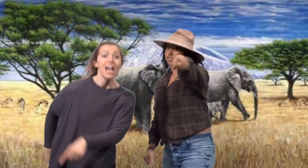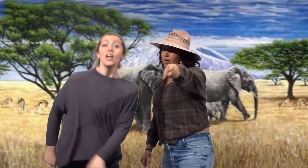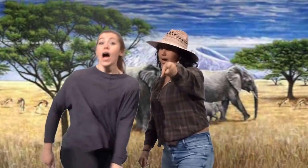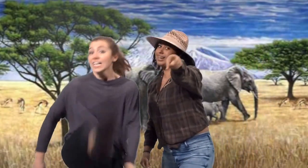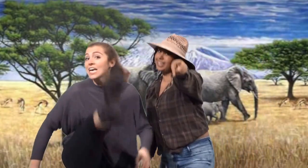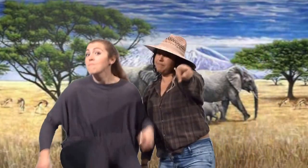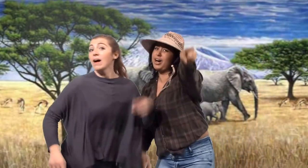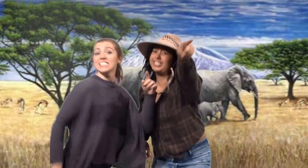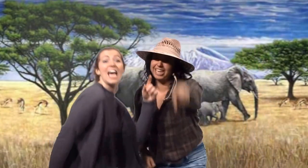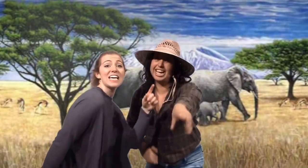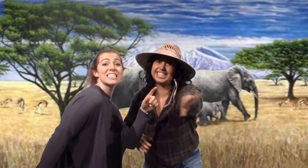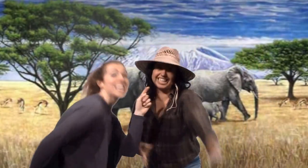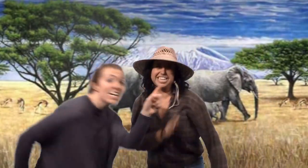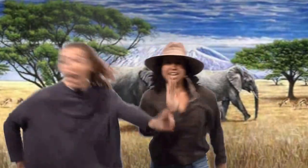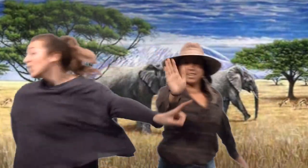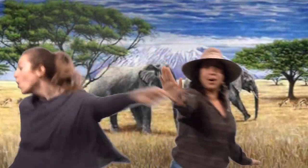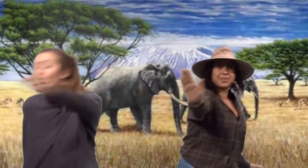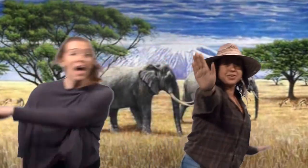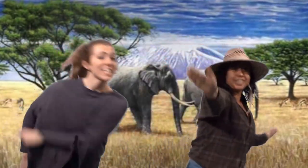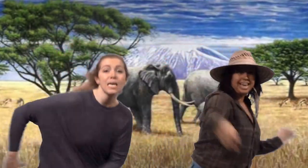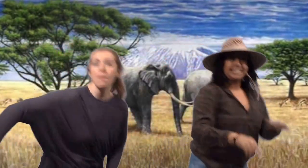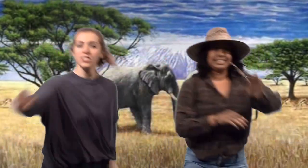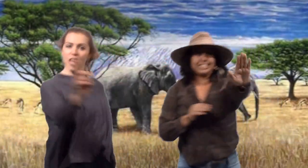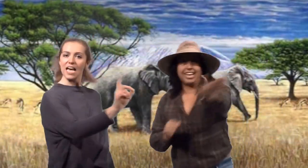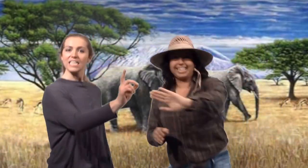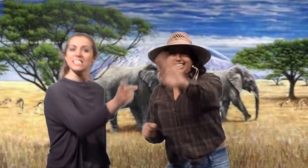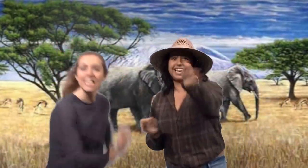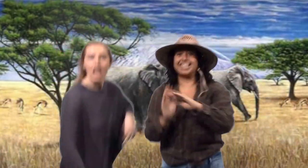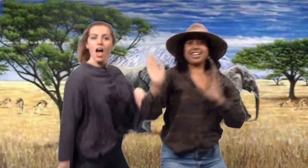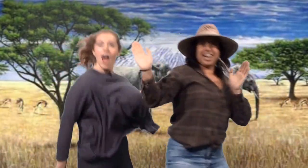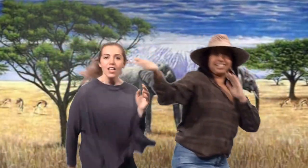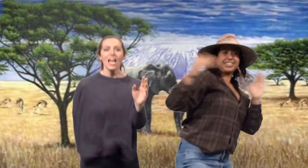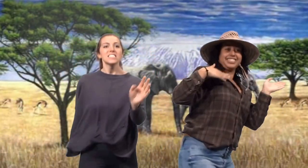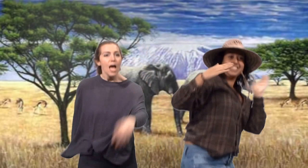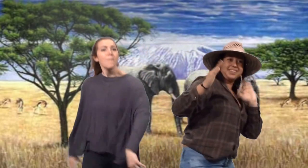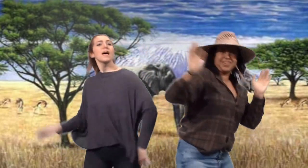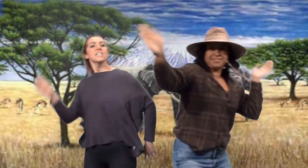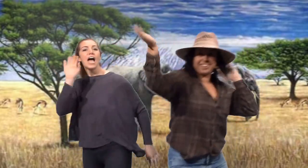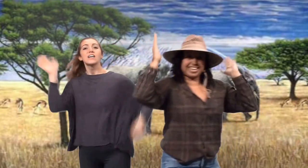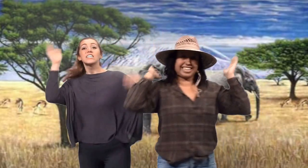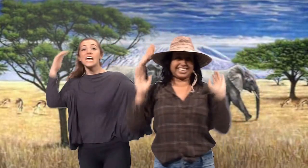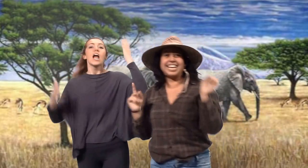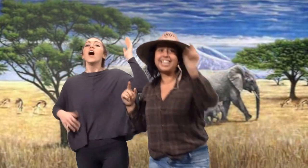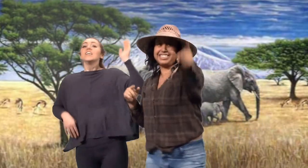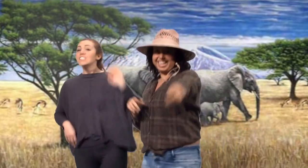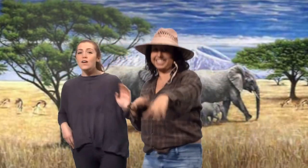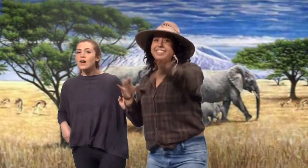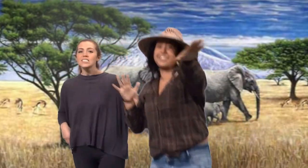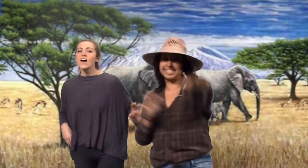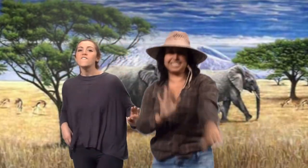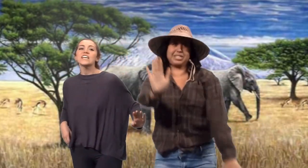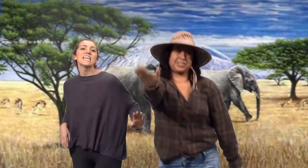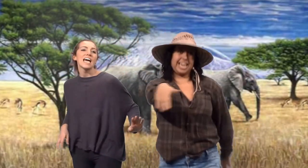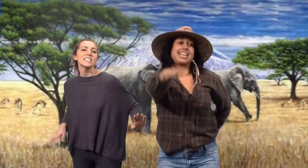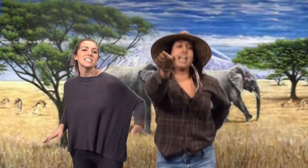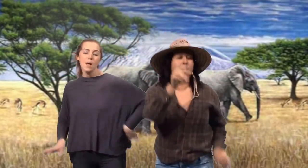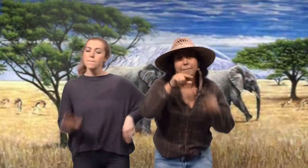taking, so I keep on aching, and no, I ain't shaking. You can keep on faking, as elephants aren't